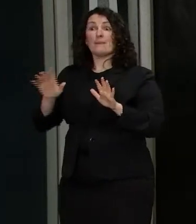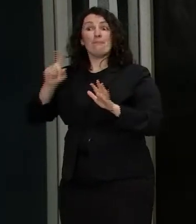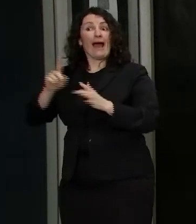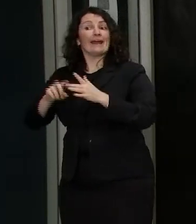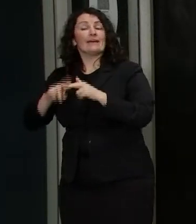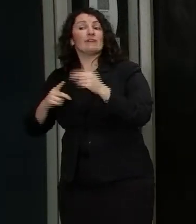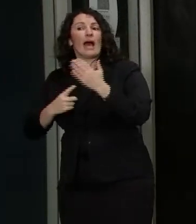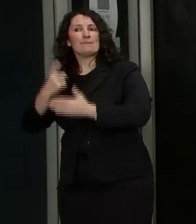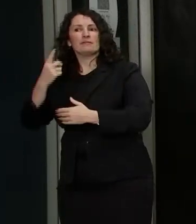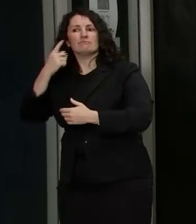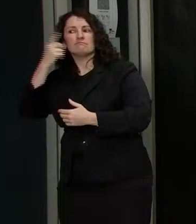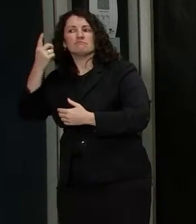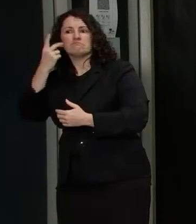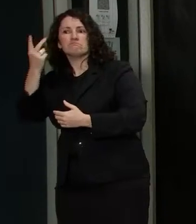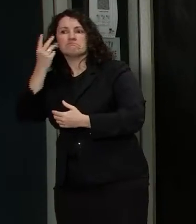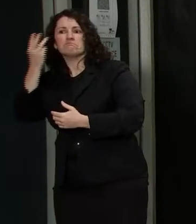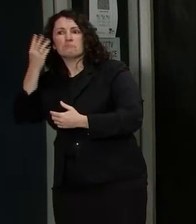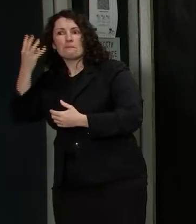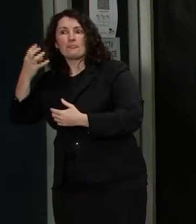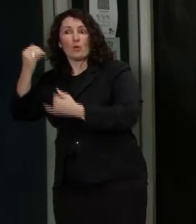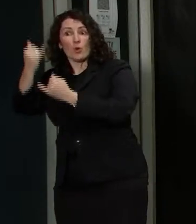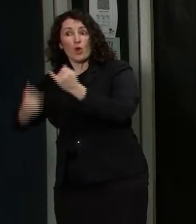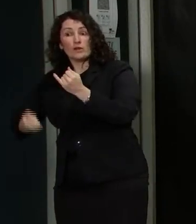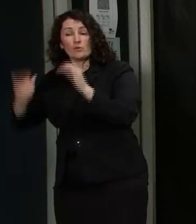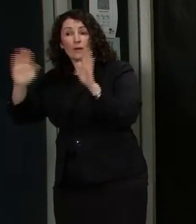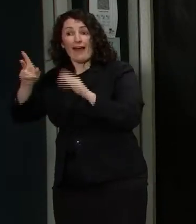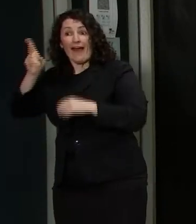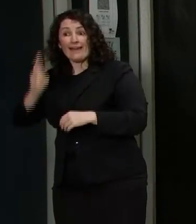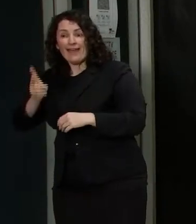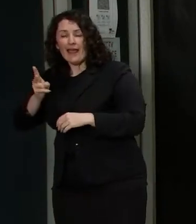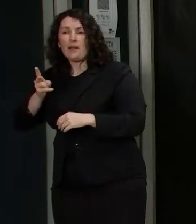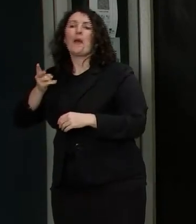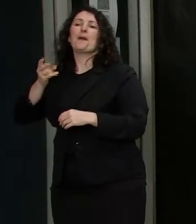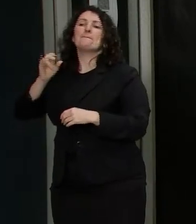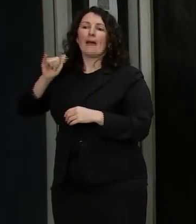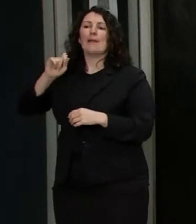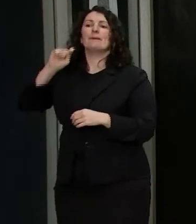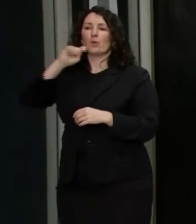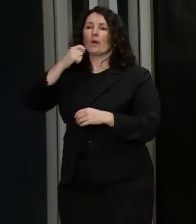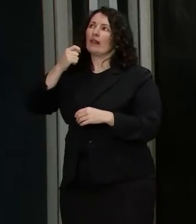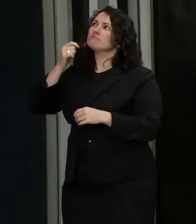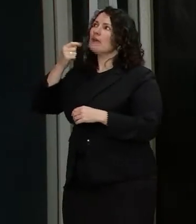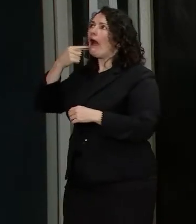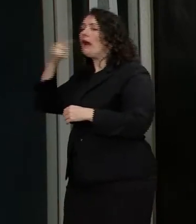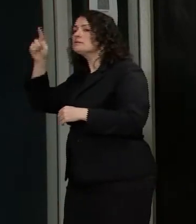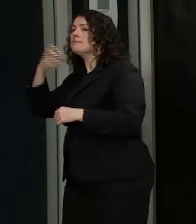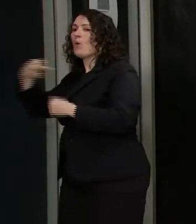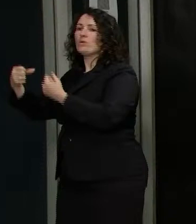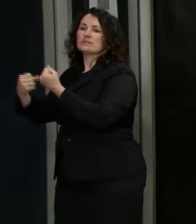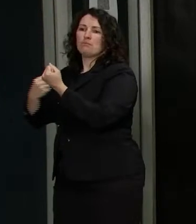coming, then they're the considerations we take all the time about how we manage fatigue and manage our resources.